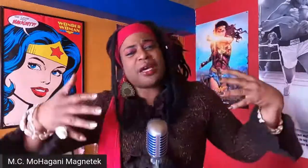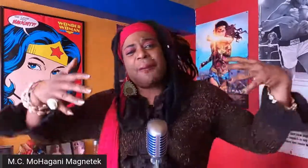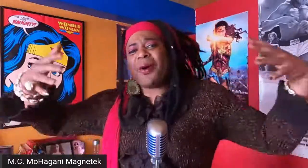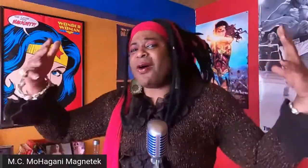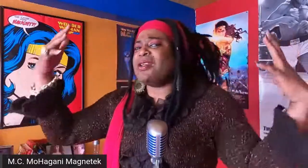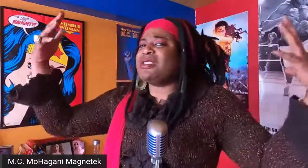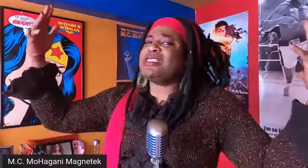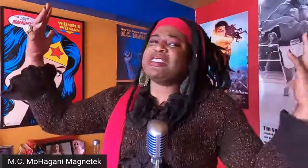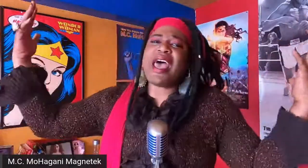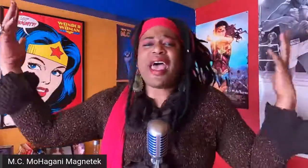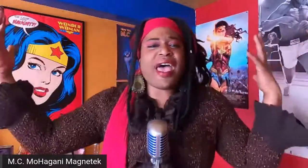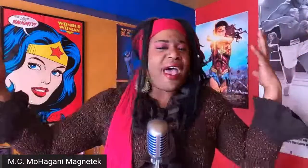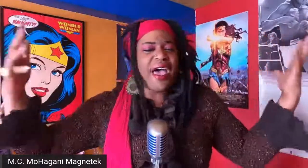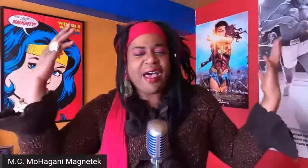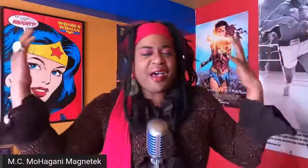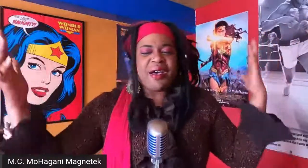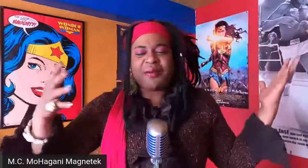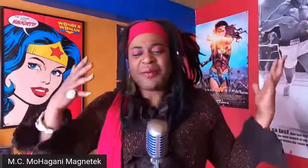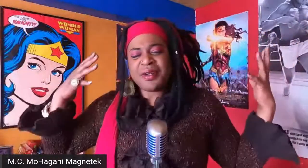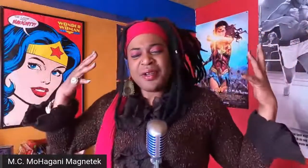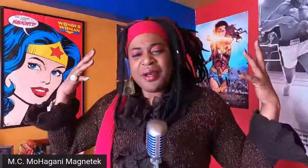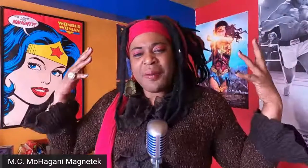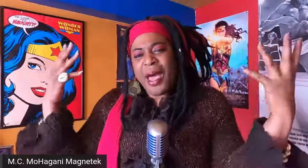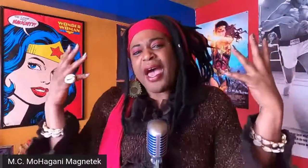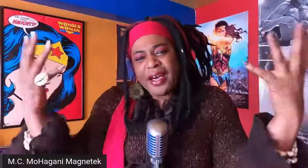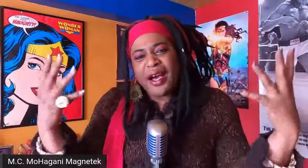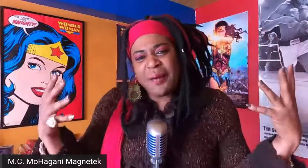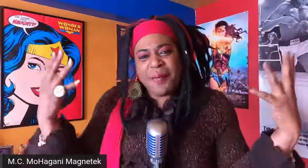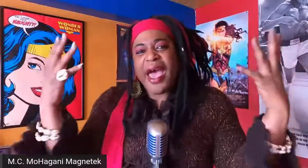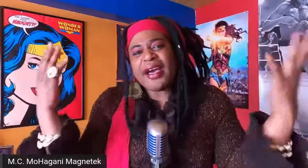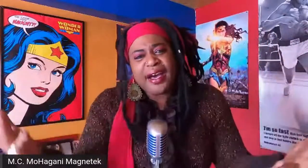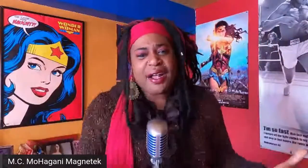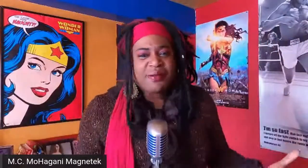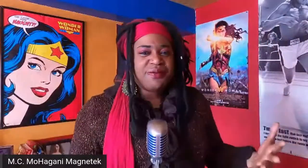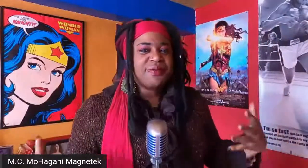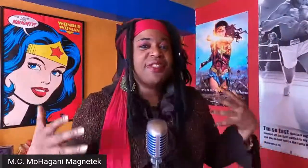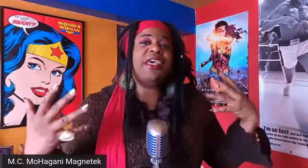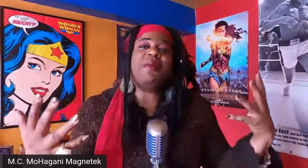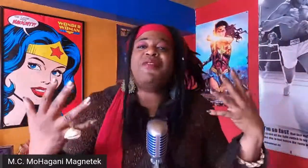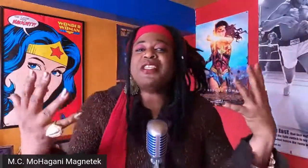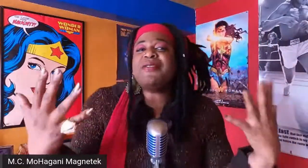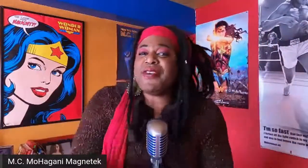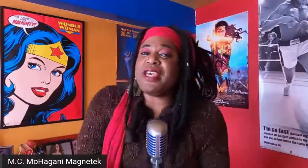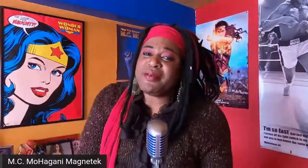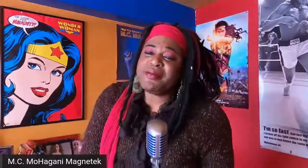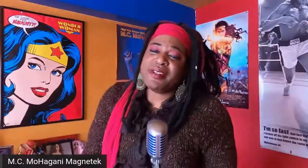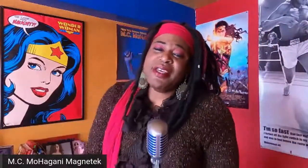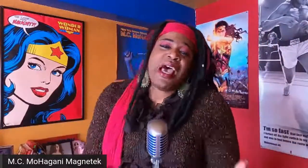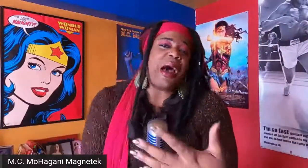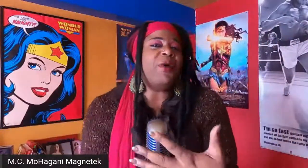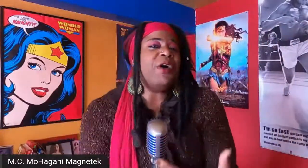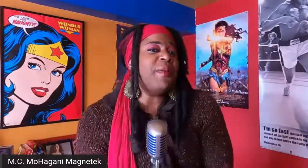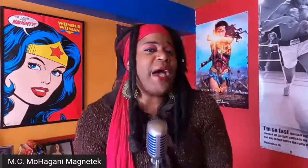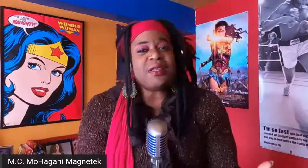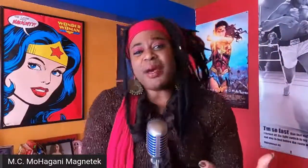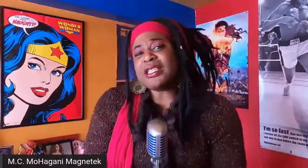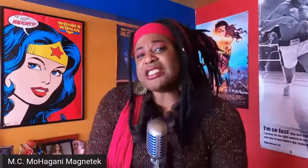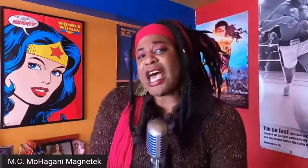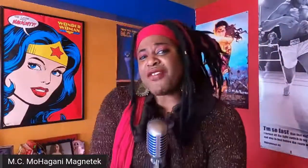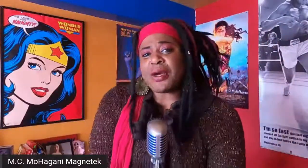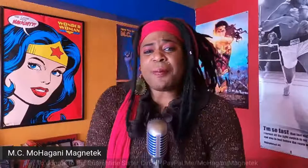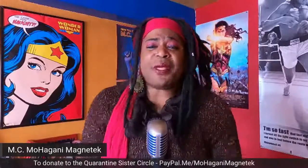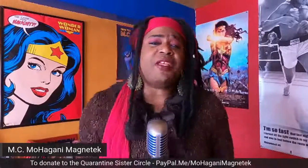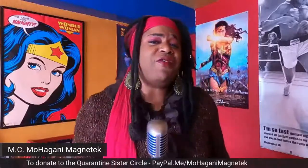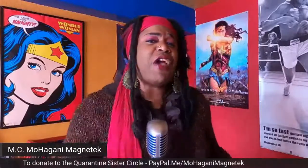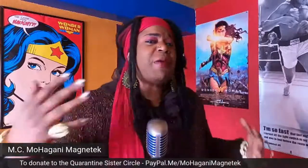of making poetry slam. Back up, back up. Give me 50 feet. I'm on the mic to make the